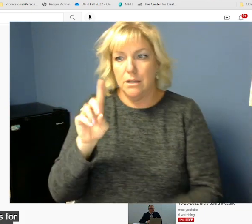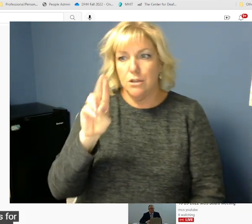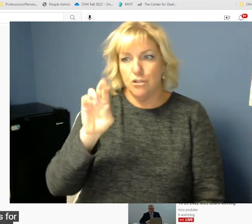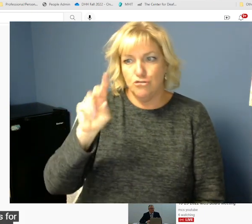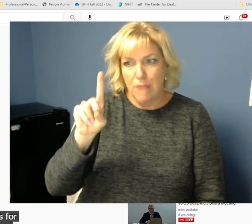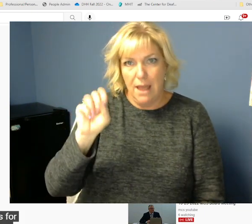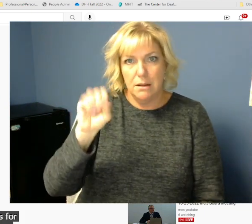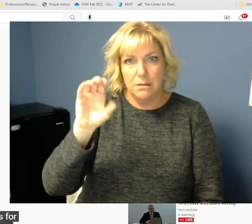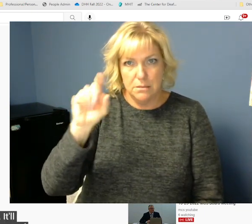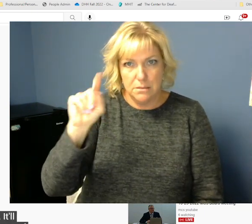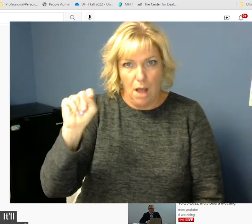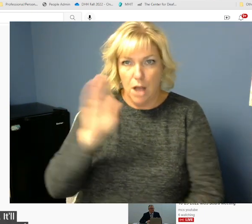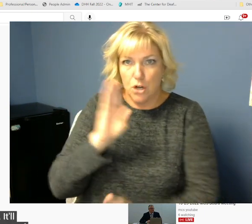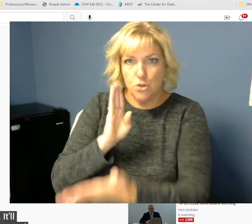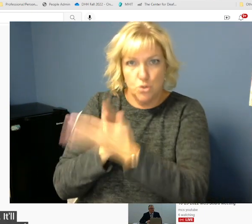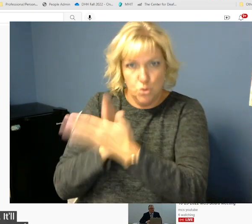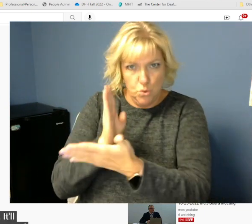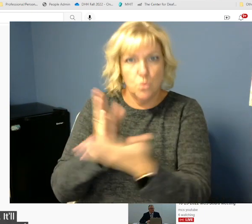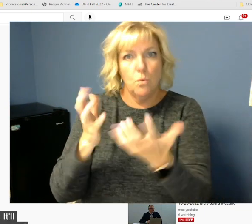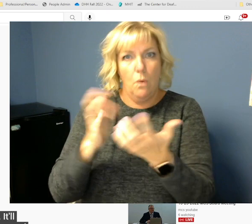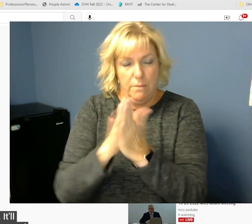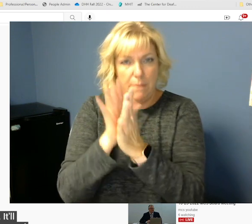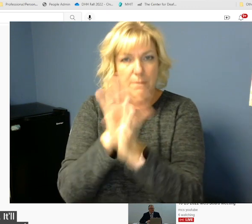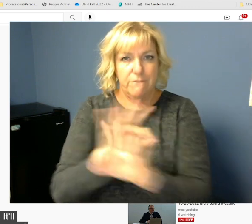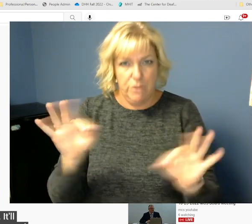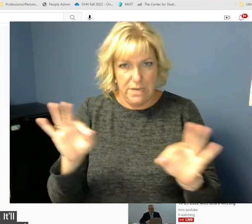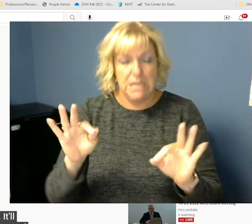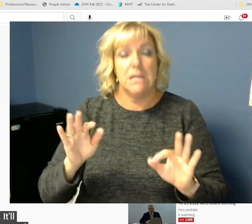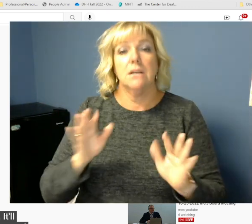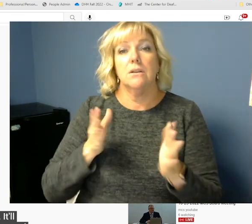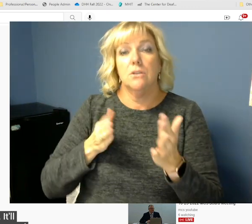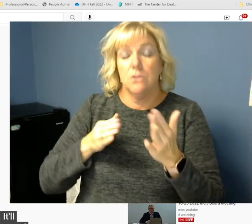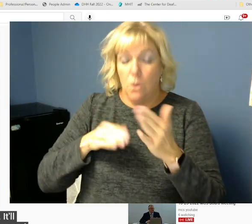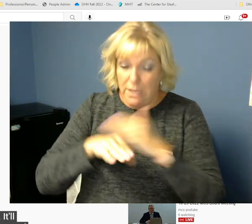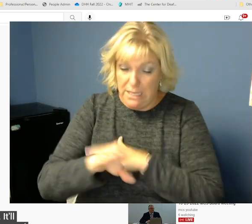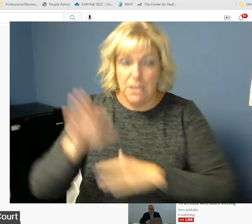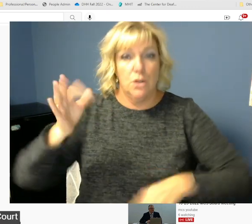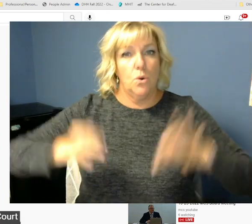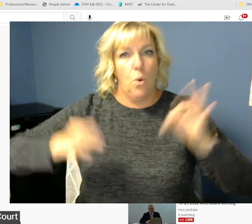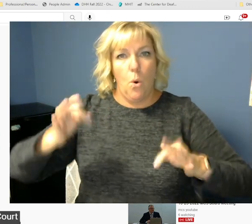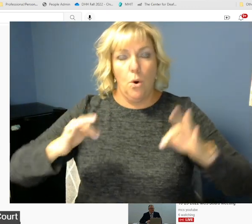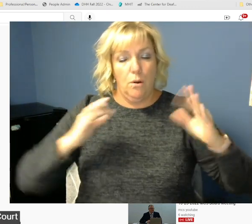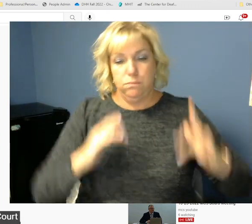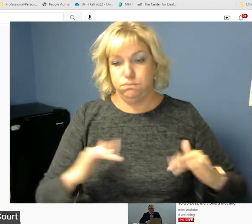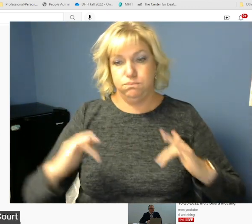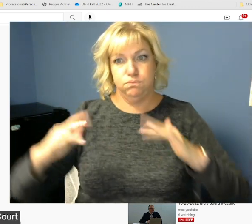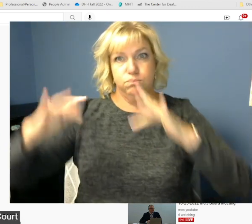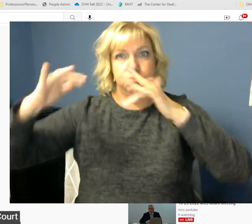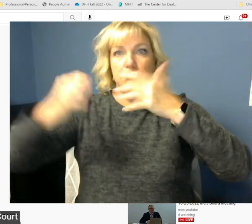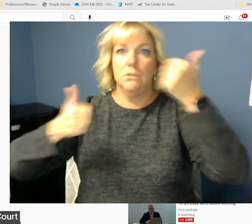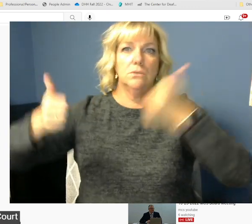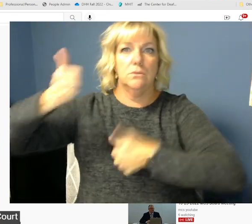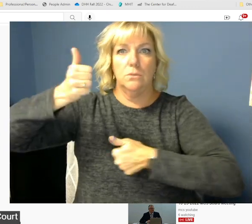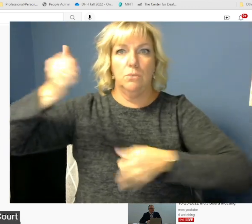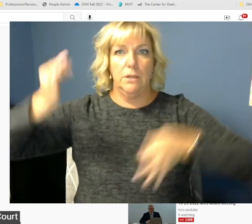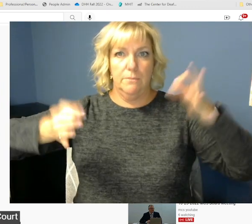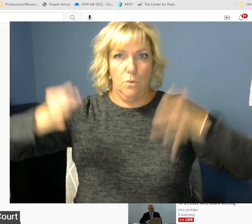and it will make its way through the Supreme Court. Sorry, it'll make its way through the court system, and then when it gets to the Supreme